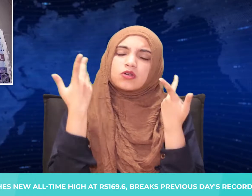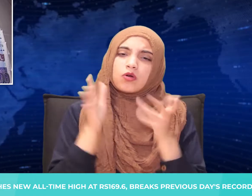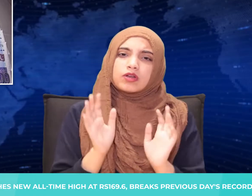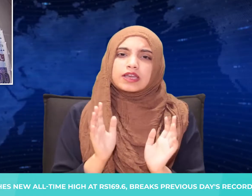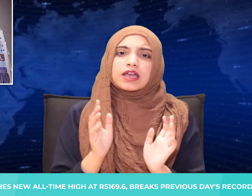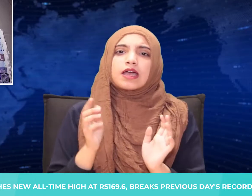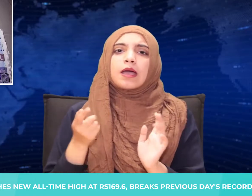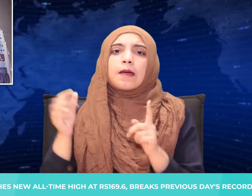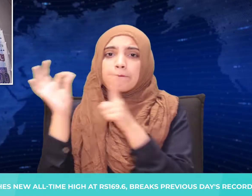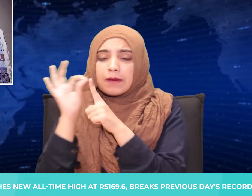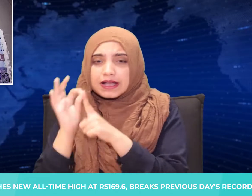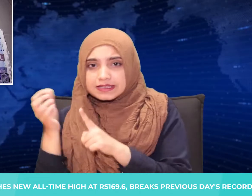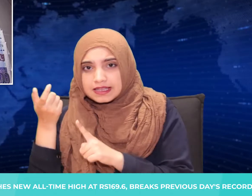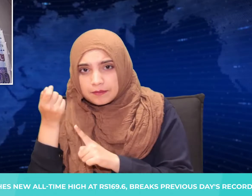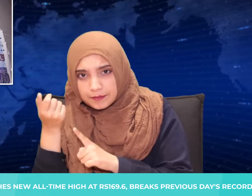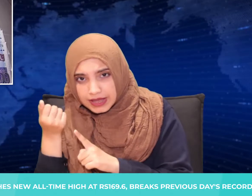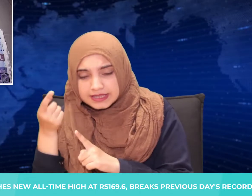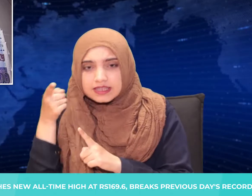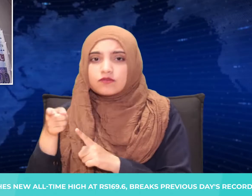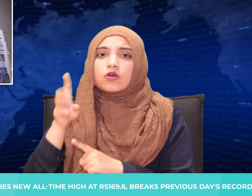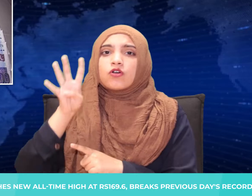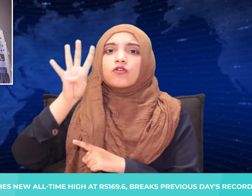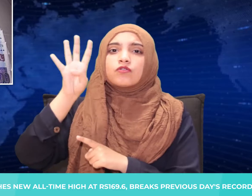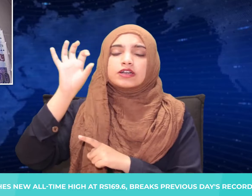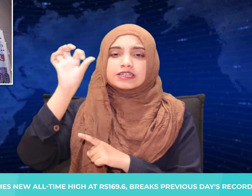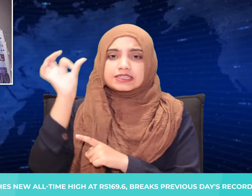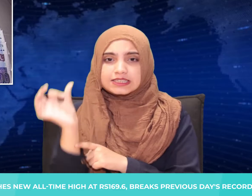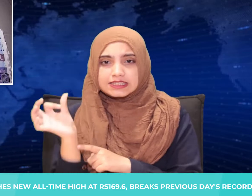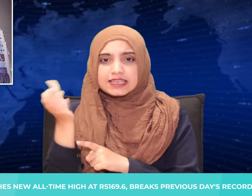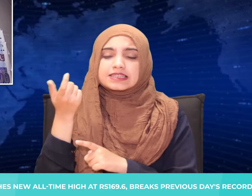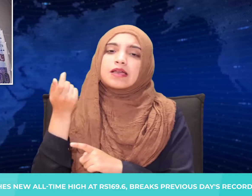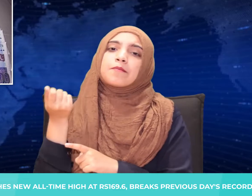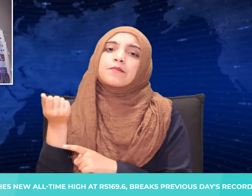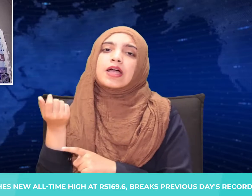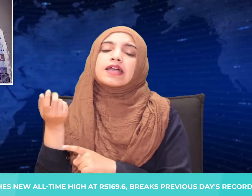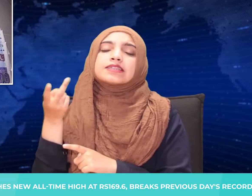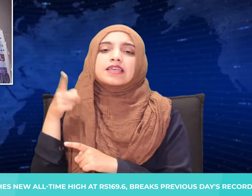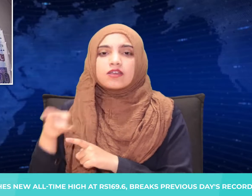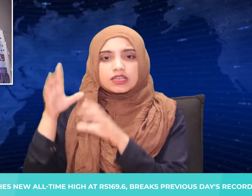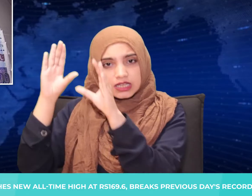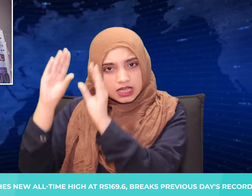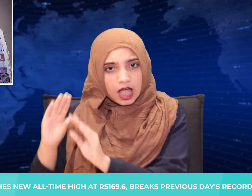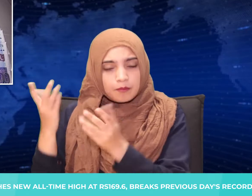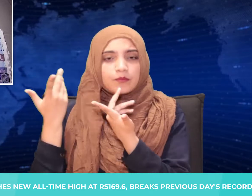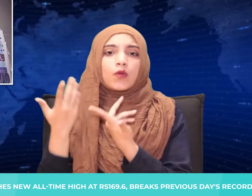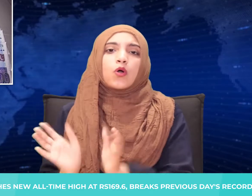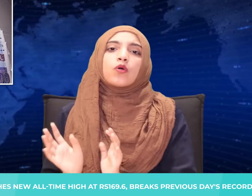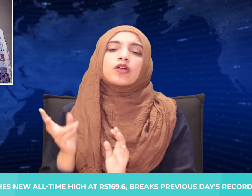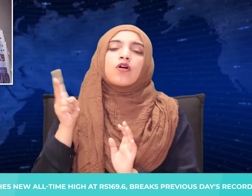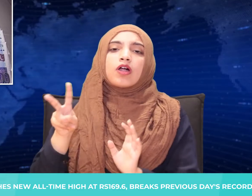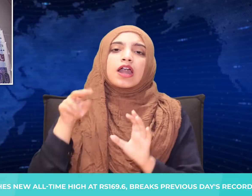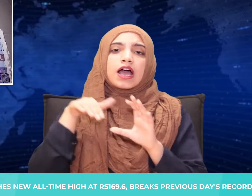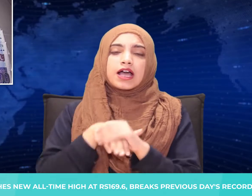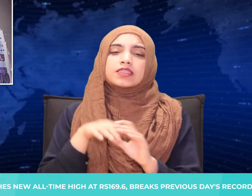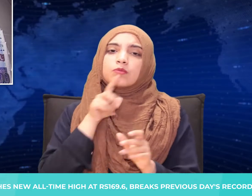the rupee depreciated by 46 paisa against the greenback and was being quoted at